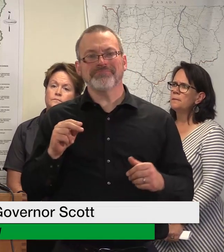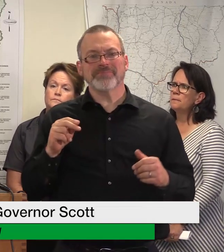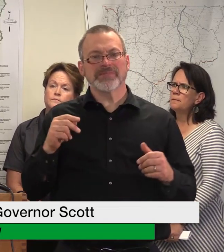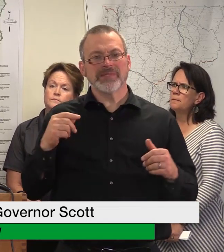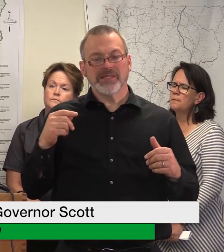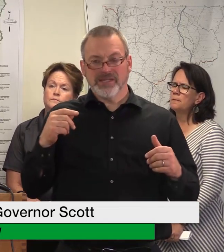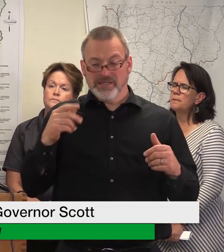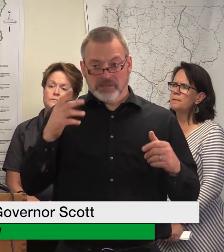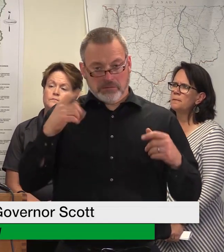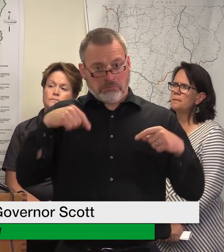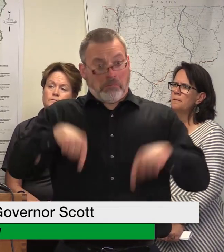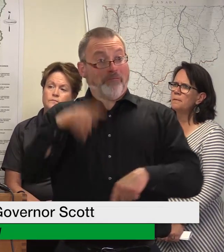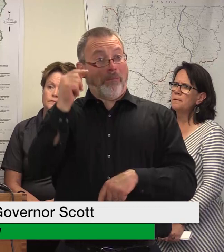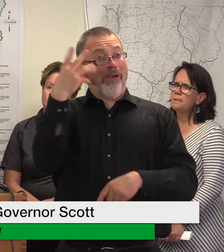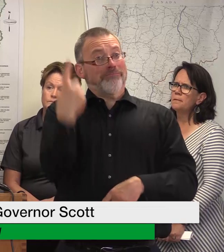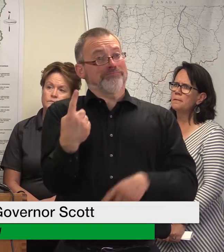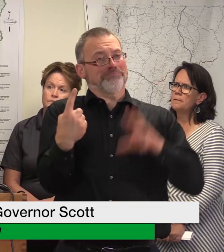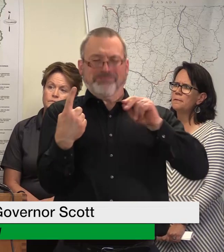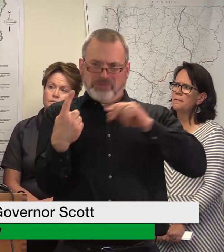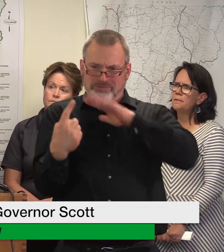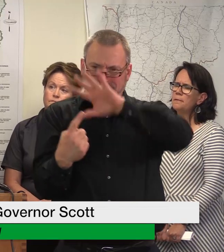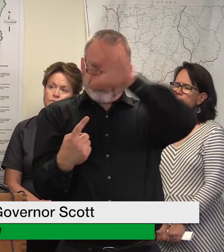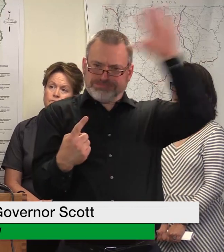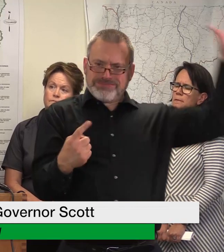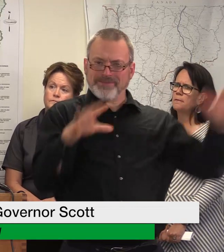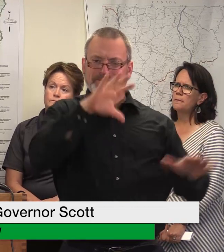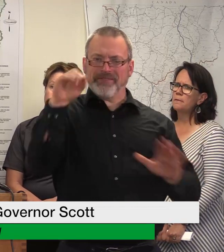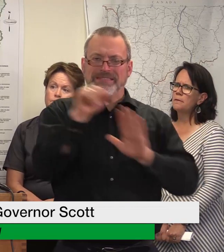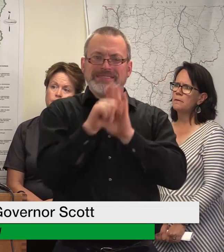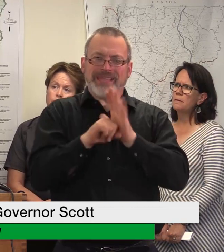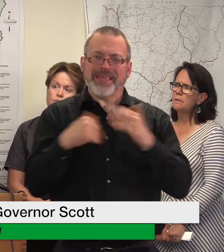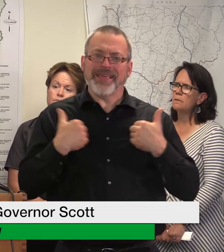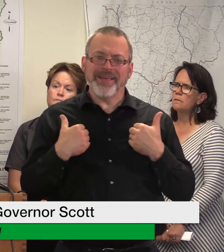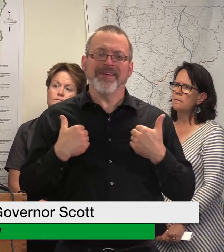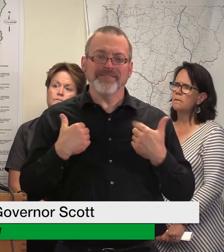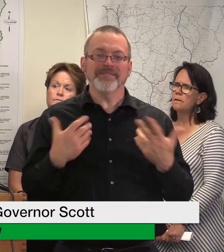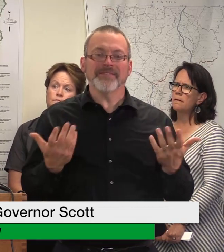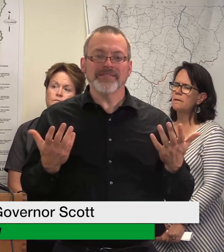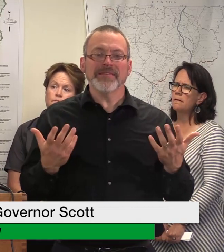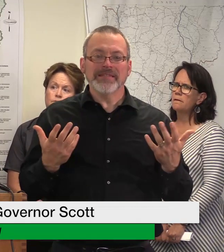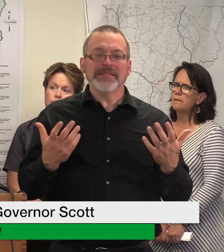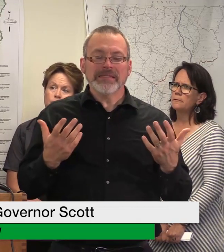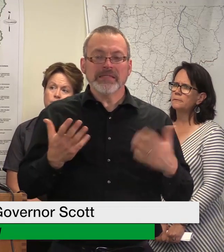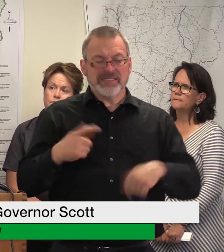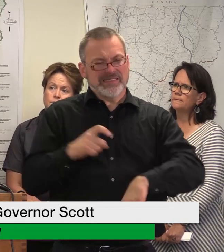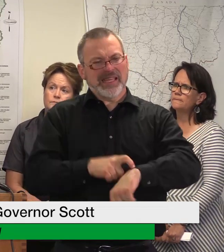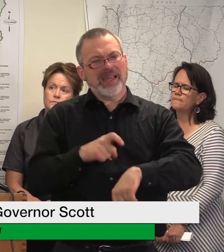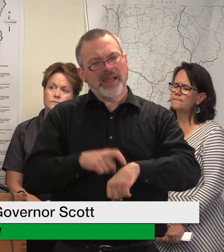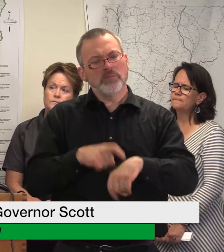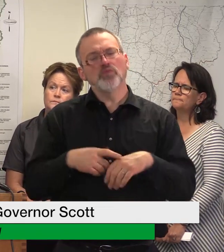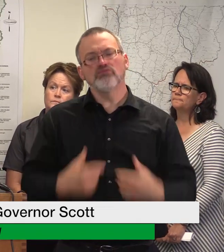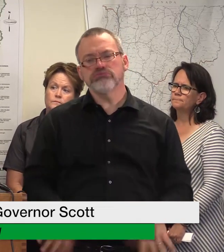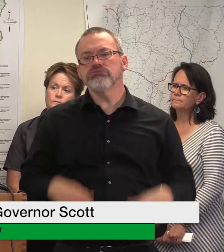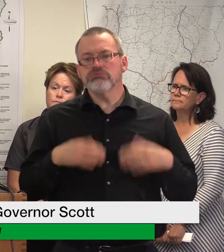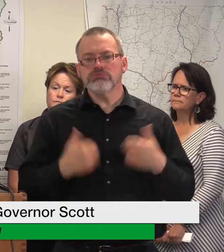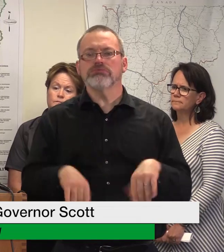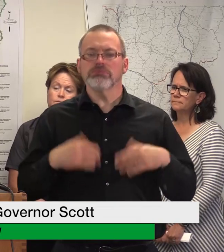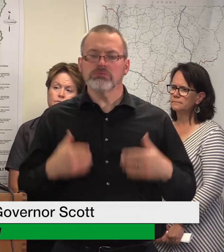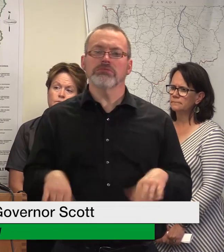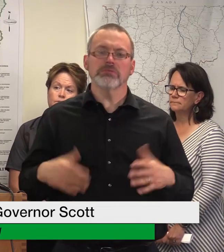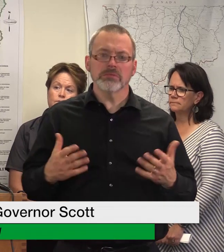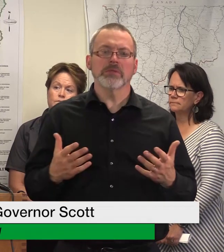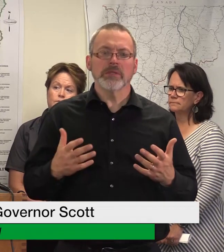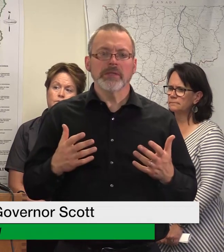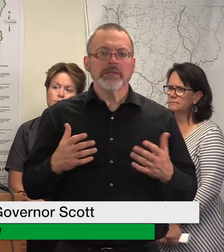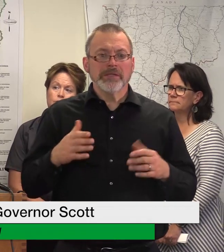there's a need. What we do find is that because of the time that it takes, and it takes a while, many of the